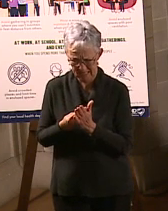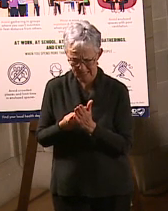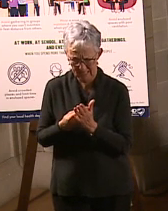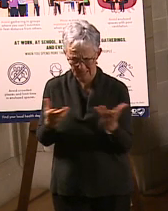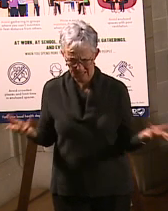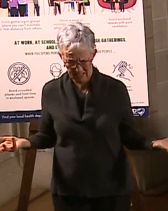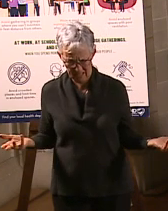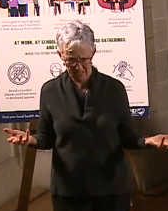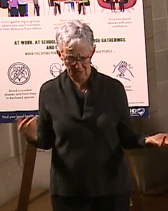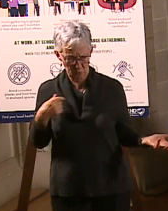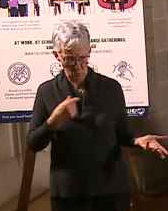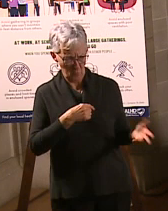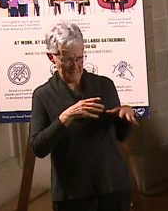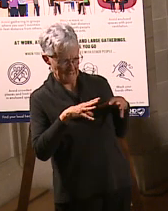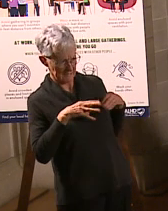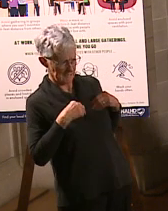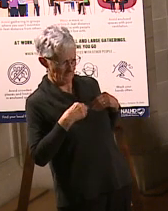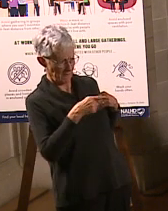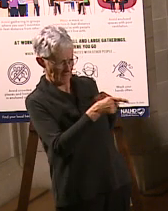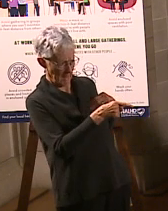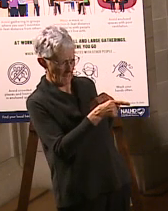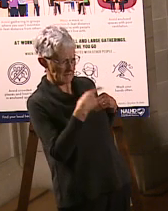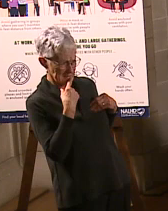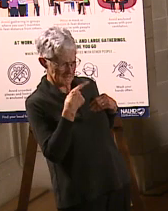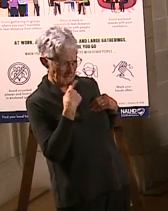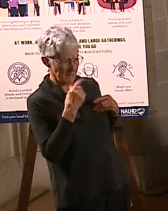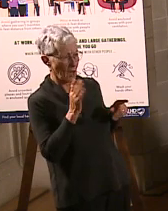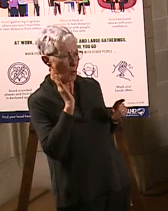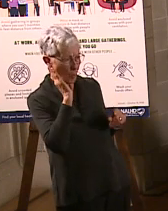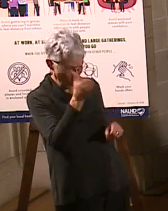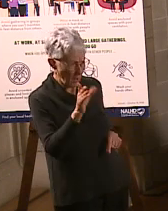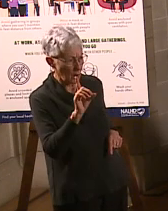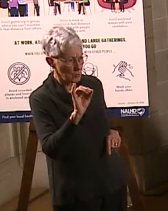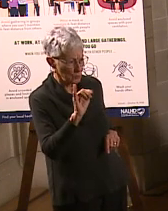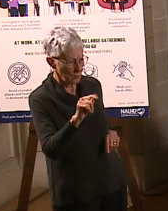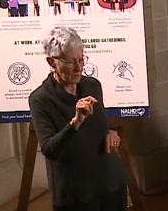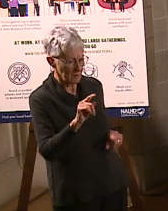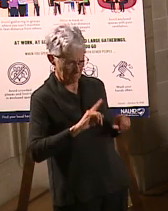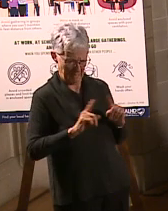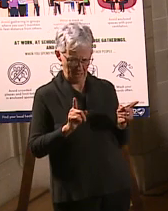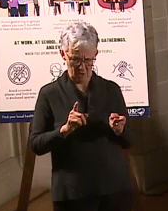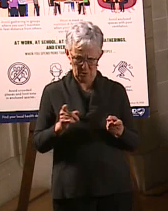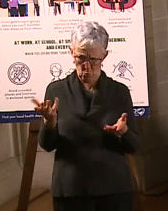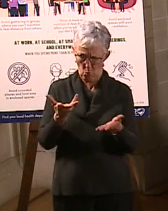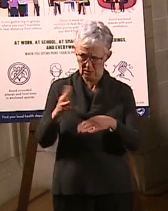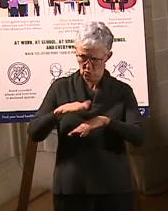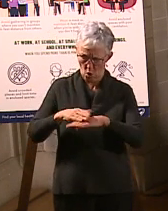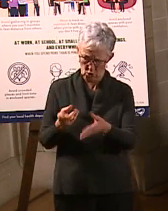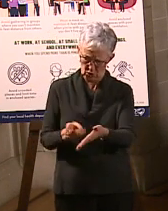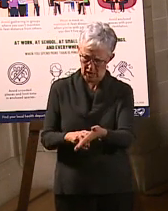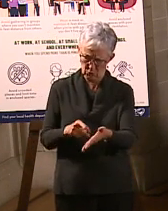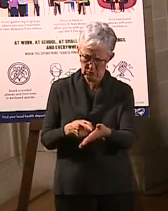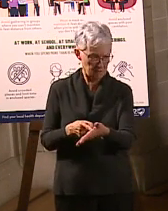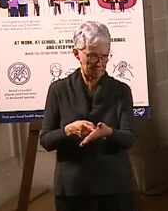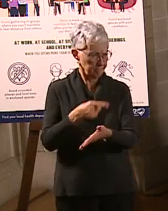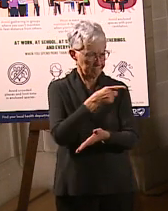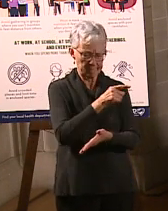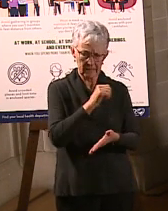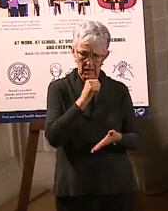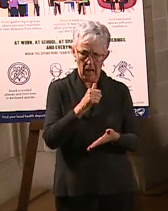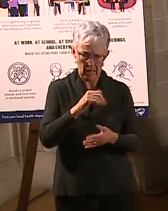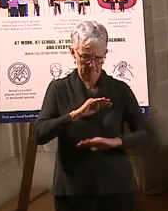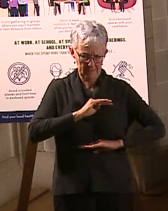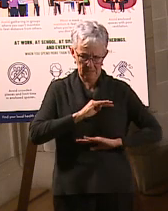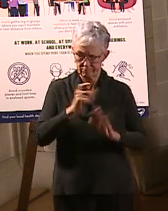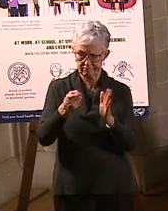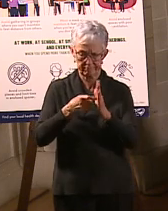the verbal assurance when what was in writing apparently contradicted that? So Fred's asking about a verbal assurance versus something